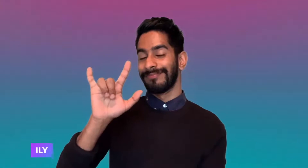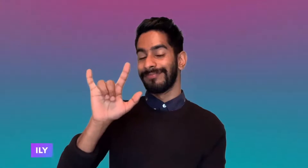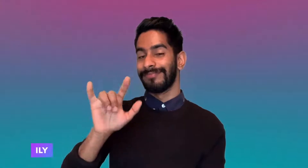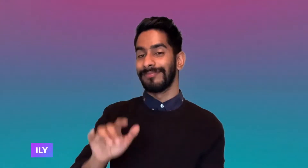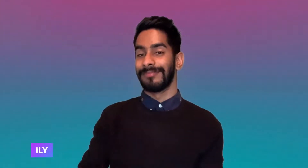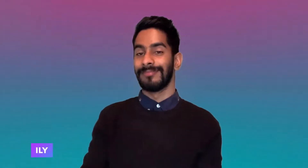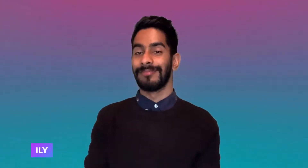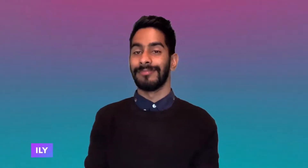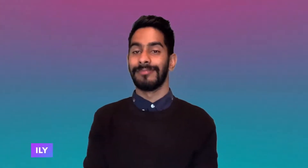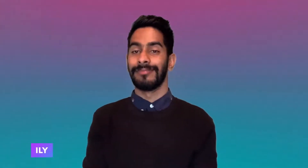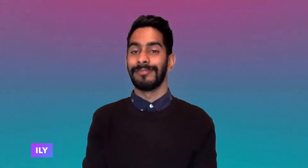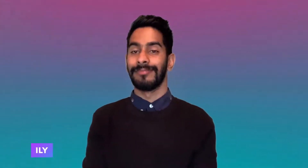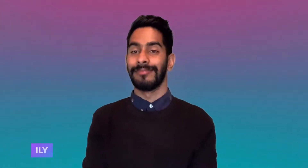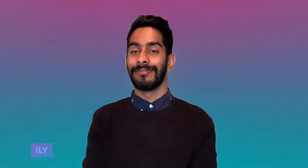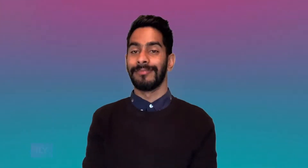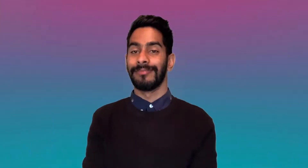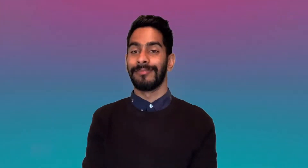I love you. I-L-Y.